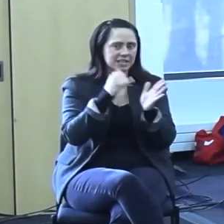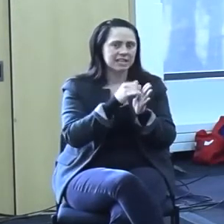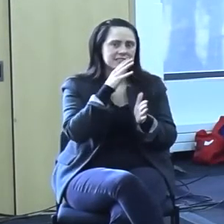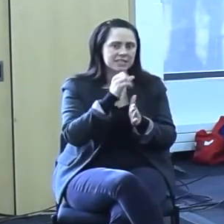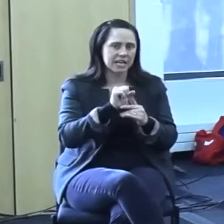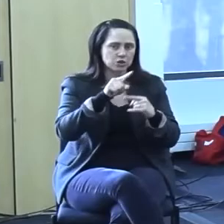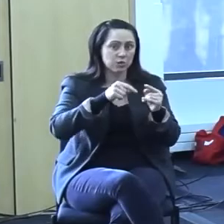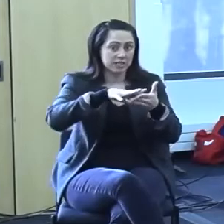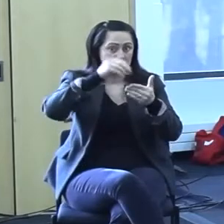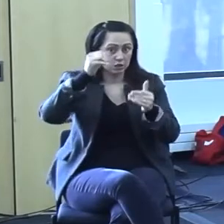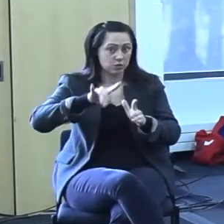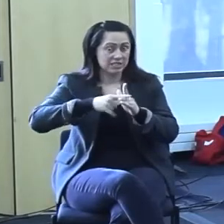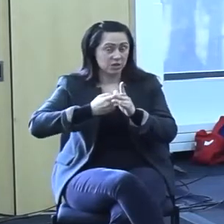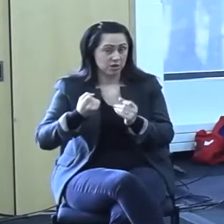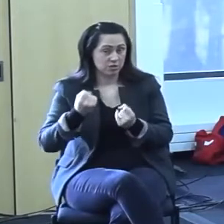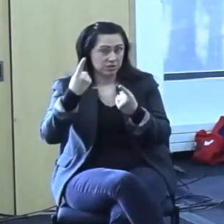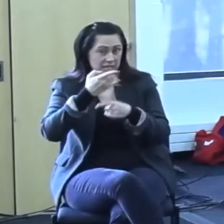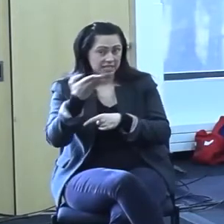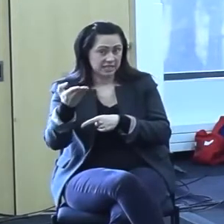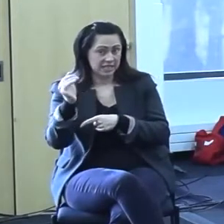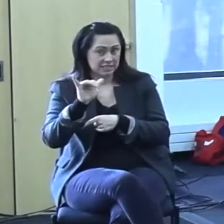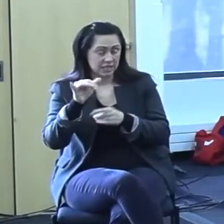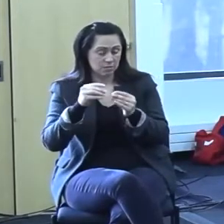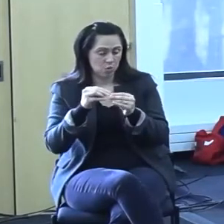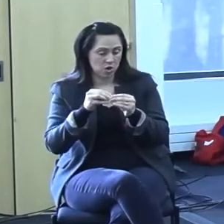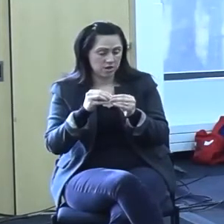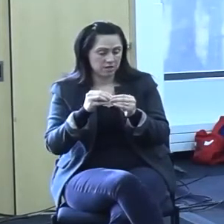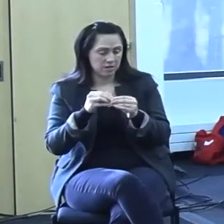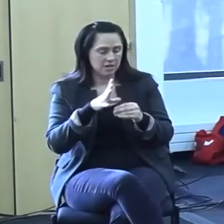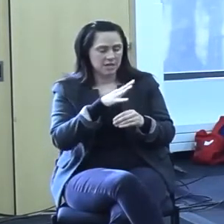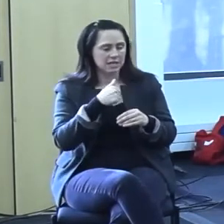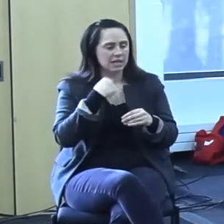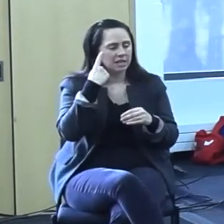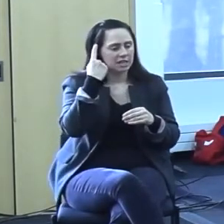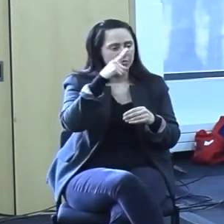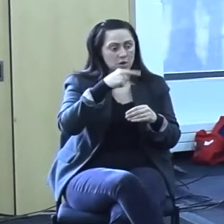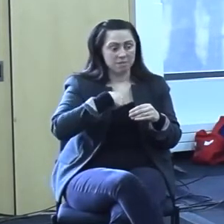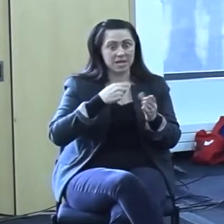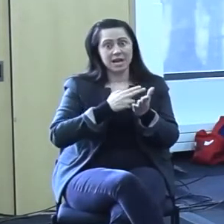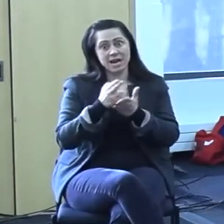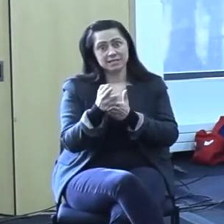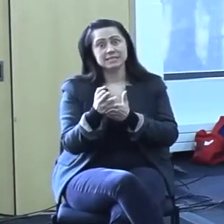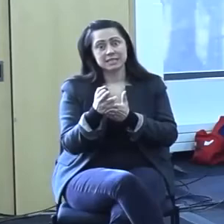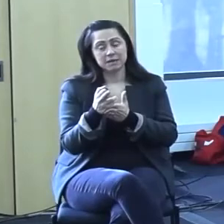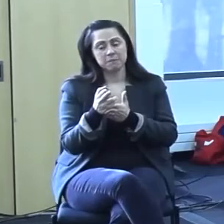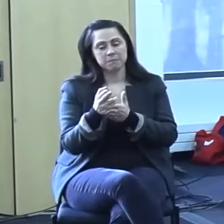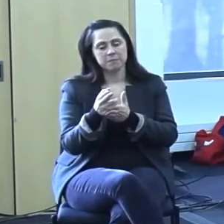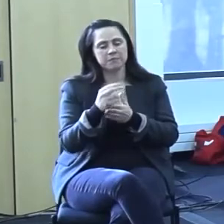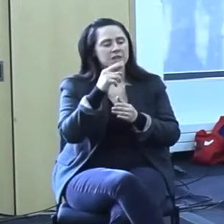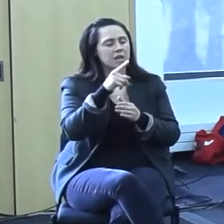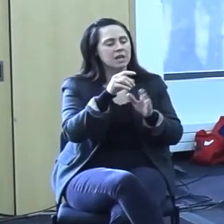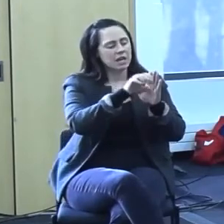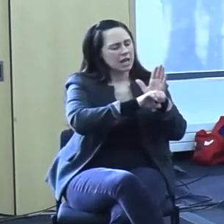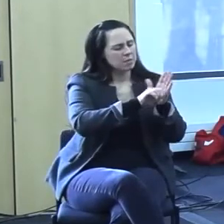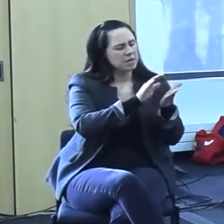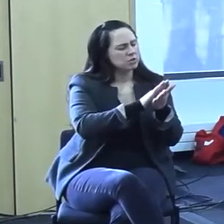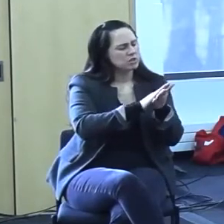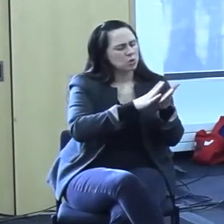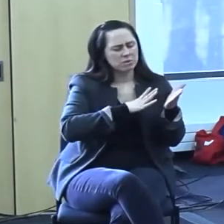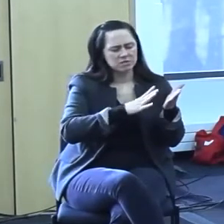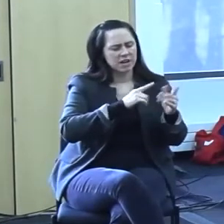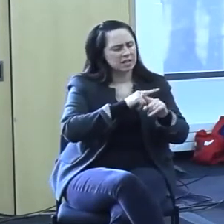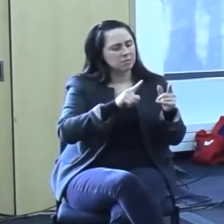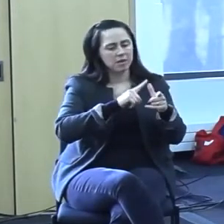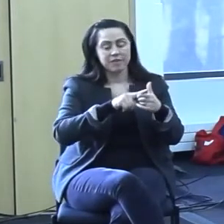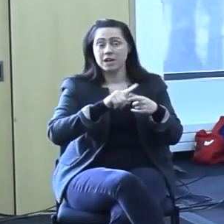age when the students start understanding things like more. And I think that for me, honestly, like throughout elementary school was fine and everything, but